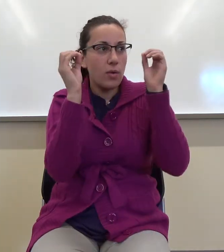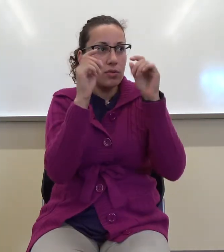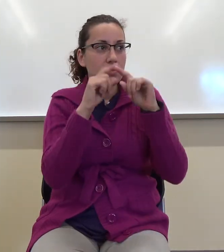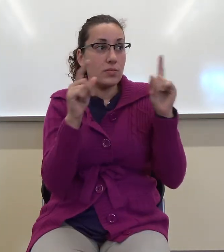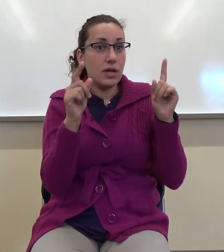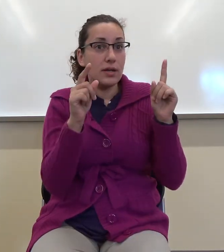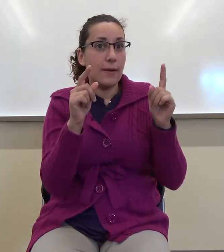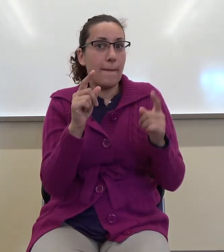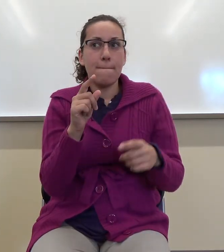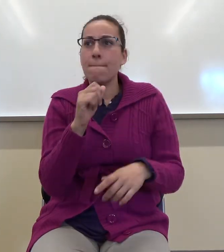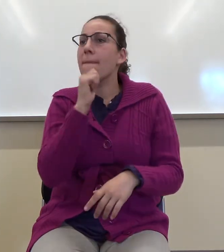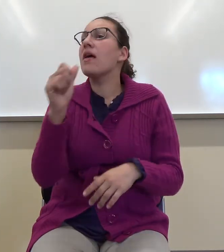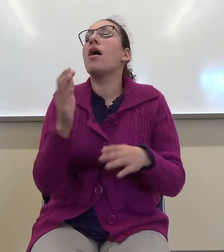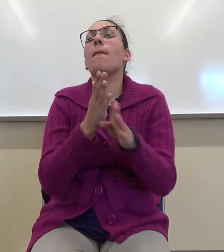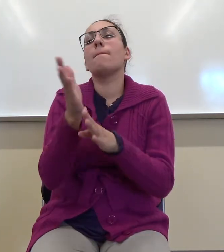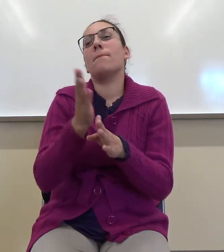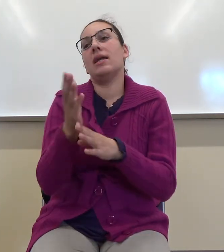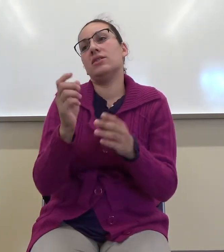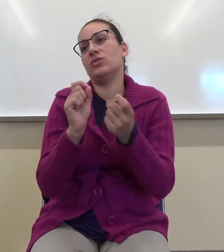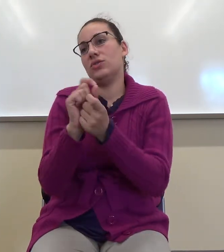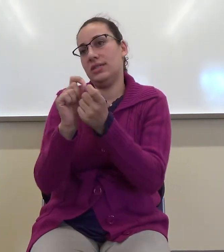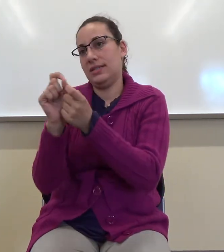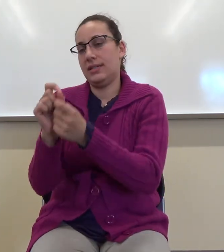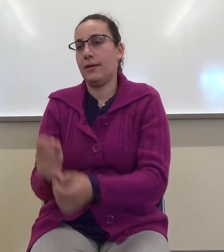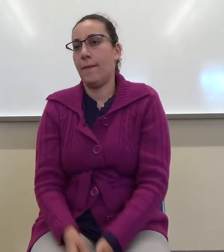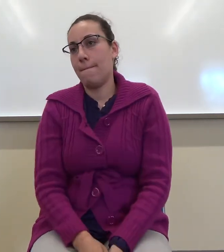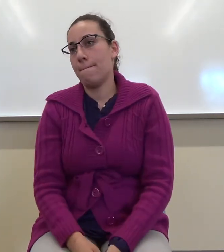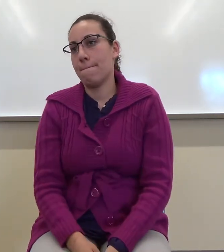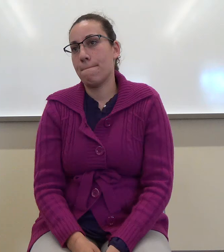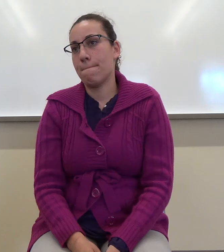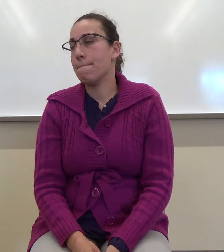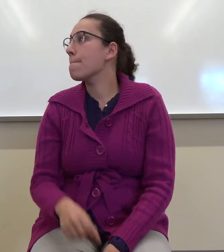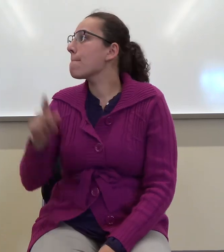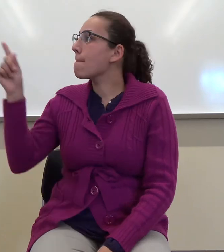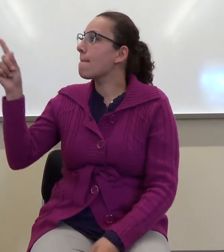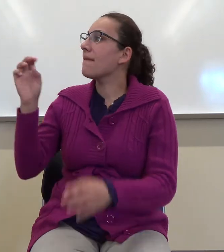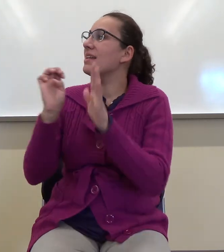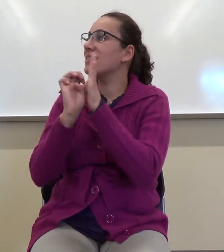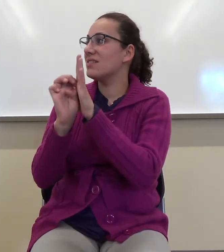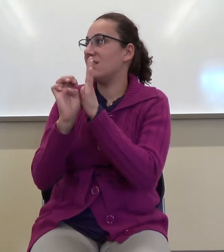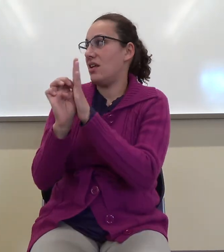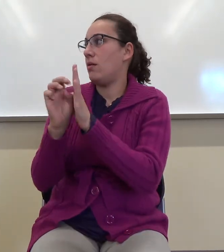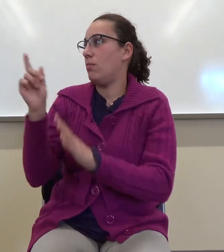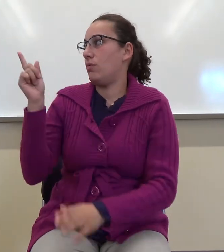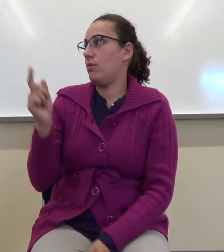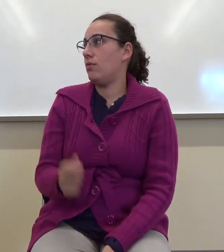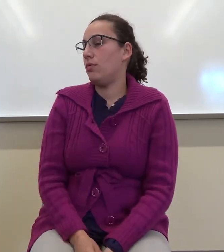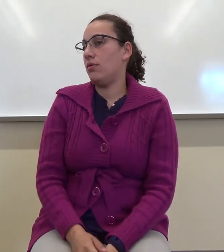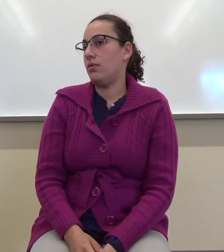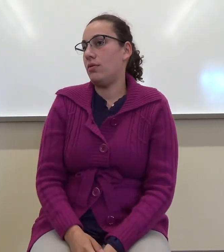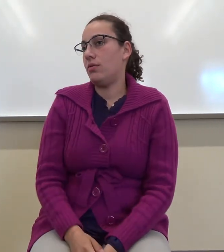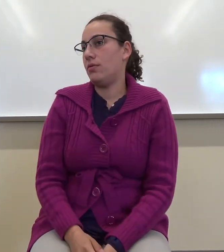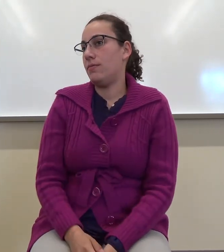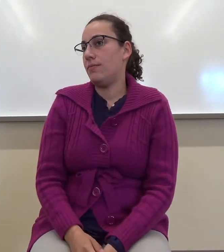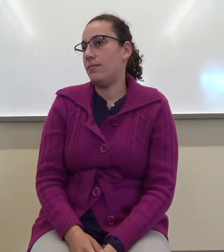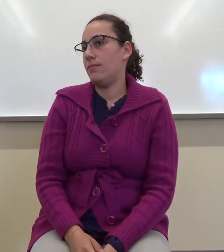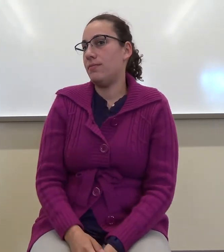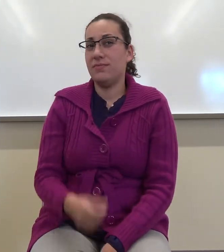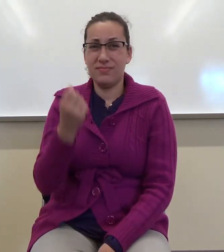even one of the major details. They're just an example of this one. Does that make sense?